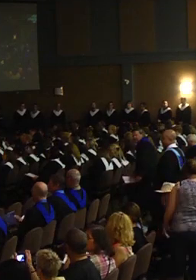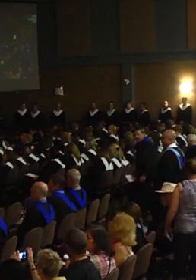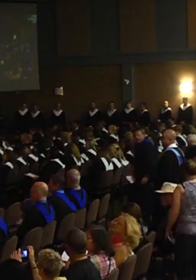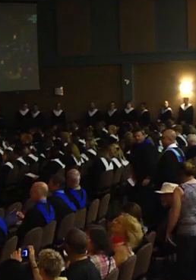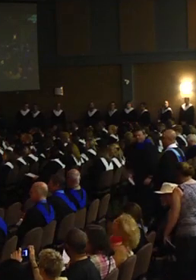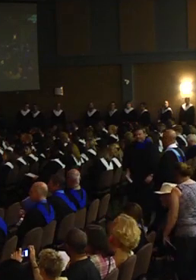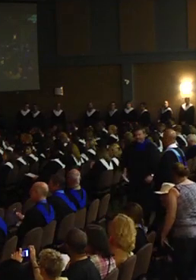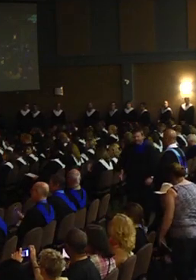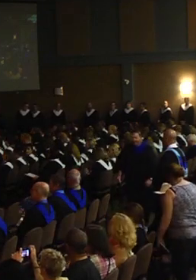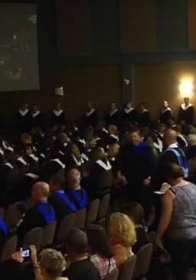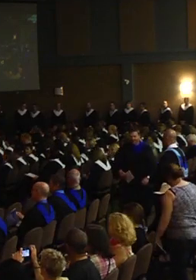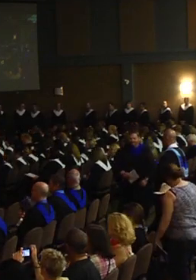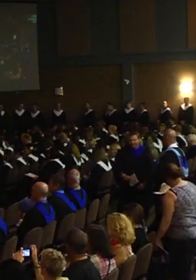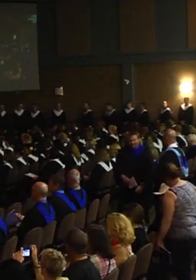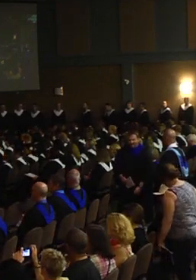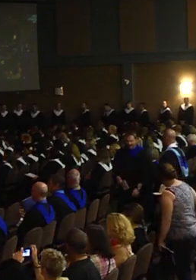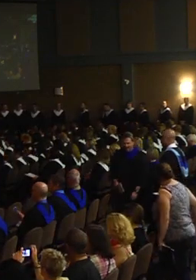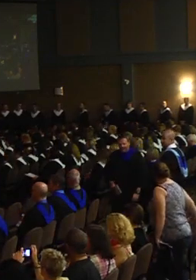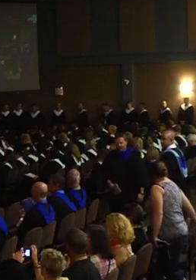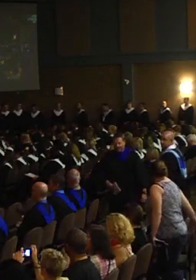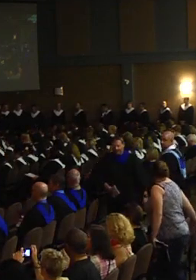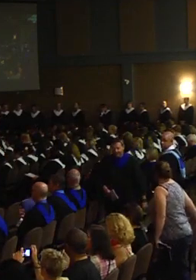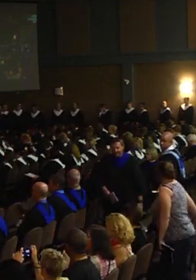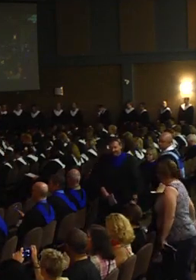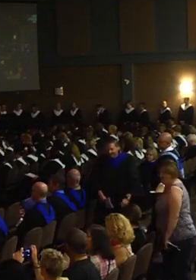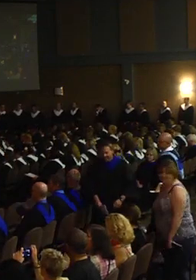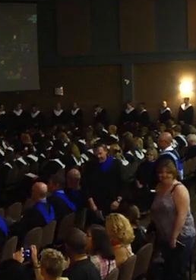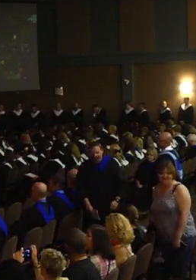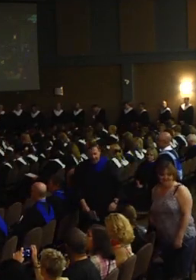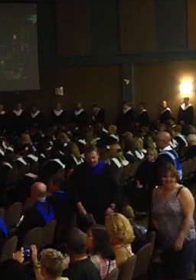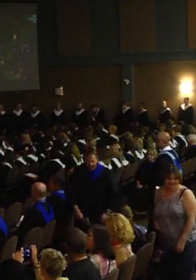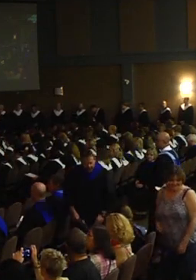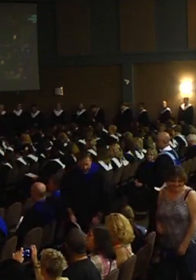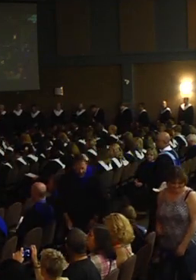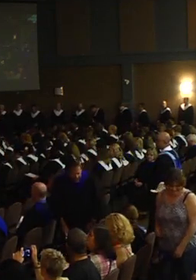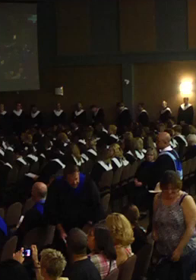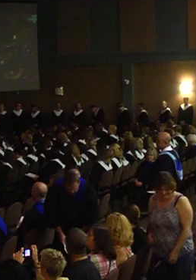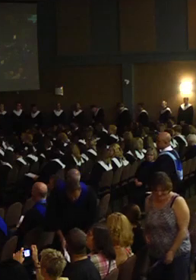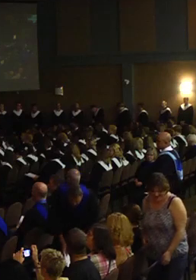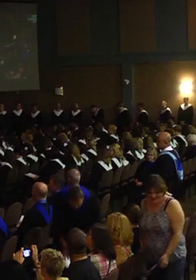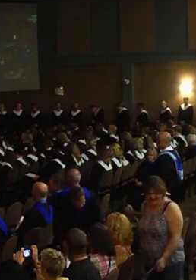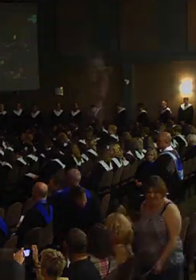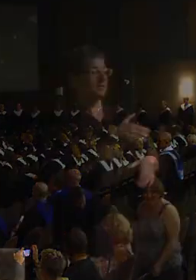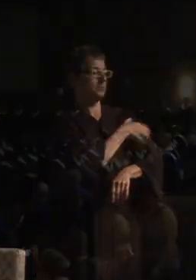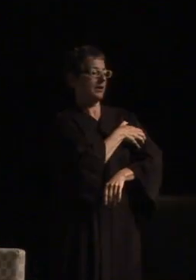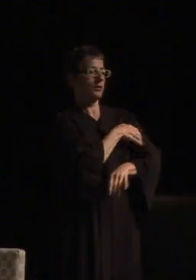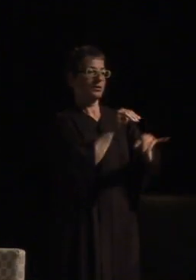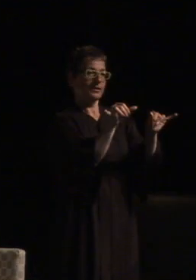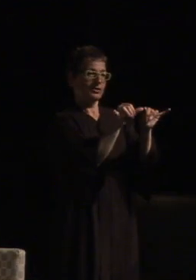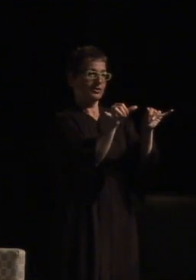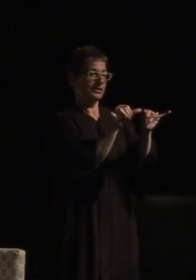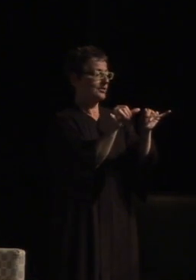For the certificate in process operations, 4th class power engineering,